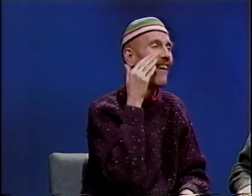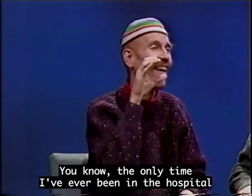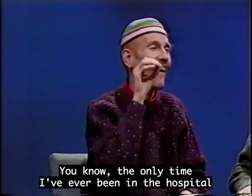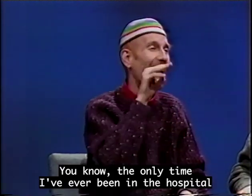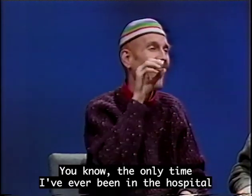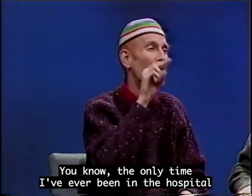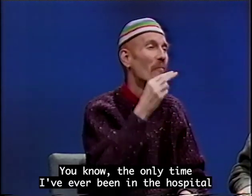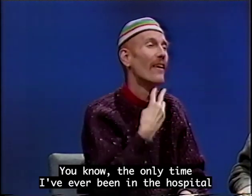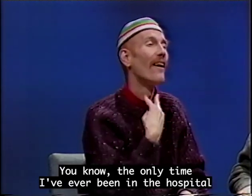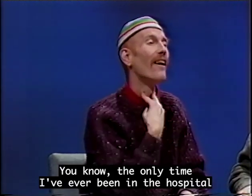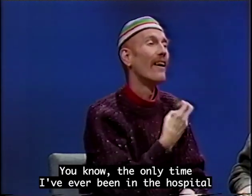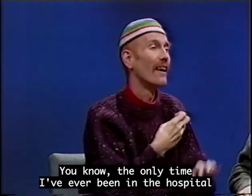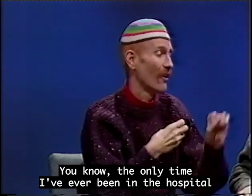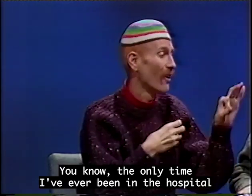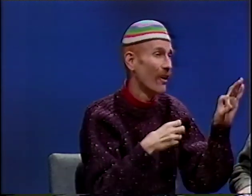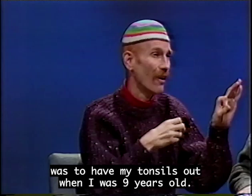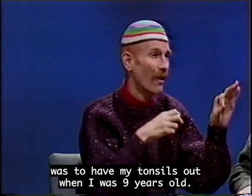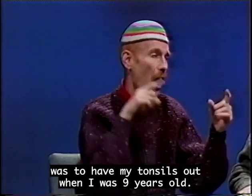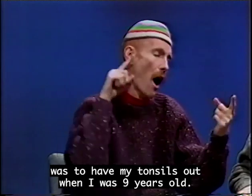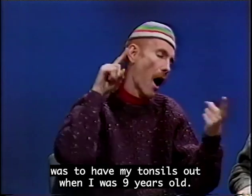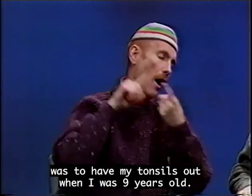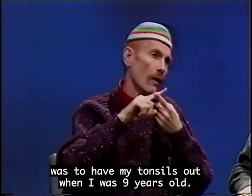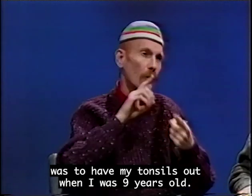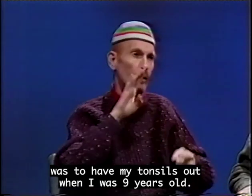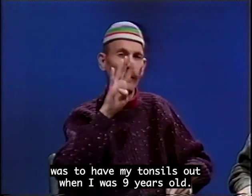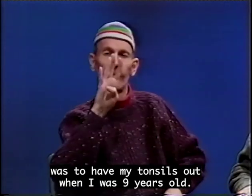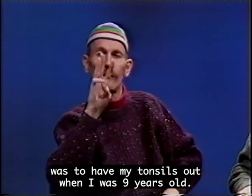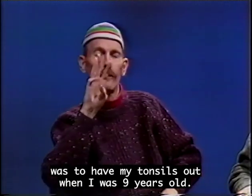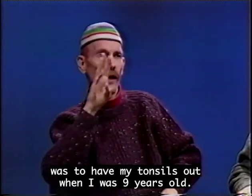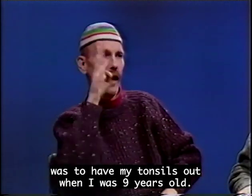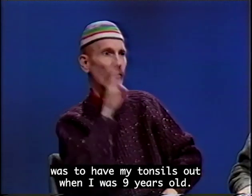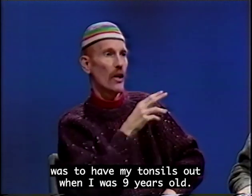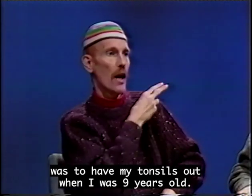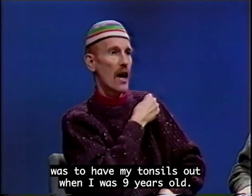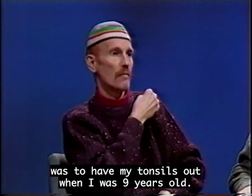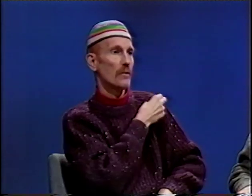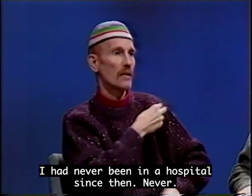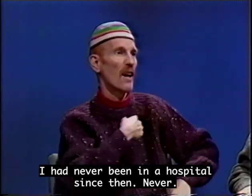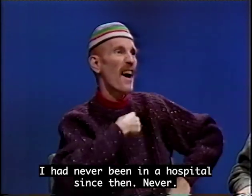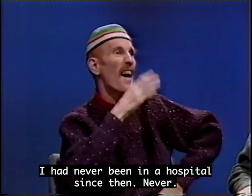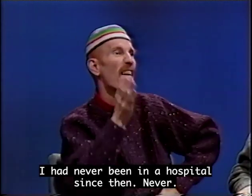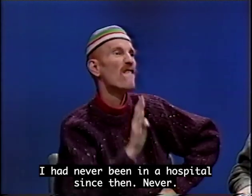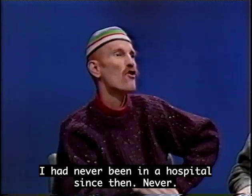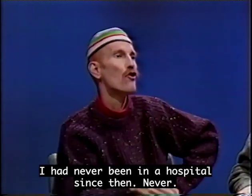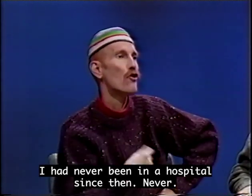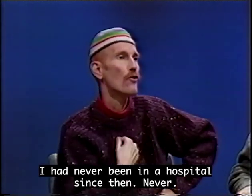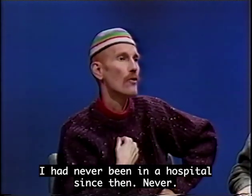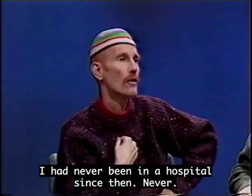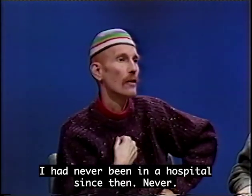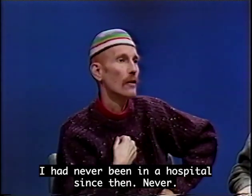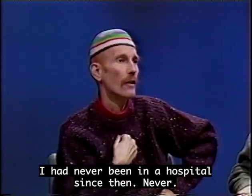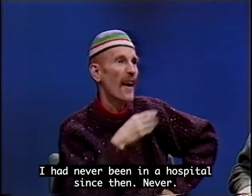You know, the only time I'd ever been in the hospital was to have my tonsils out when I was 9 years old. I had never been in a hospital since then,